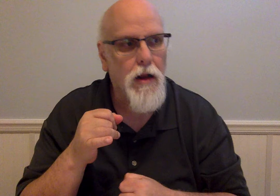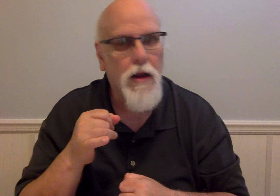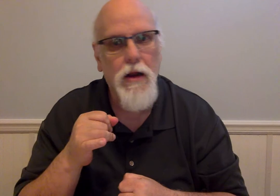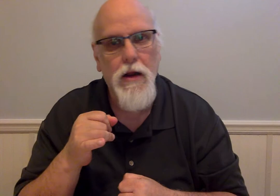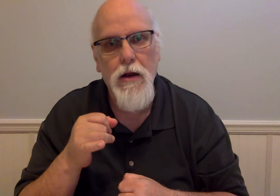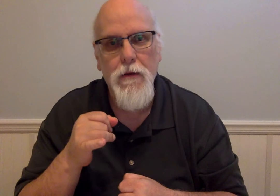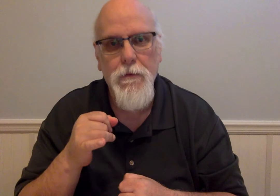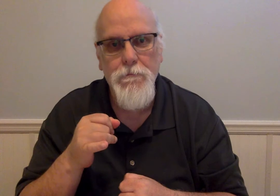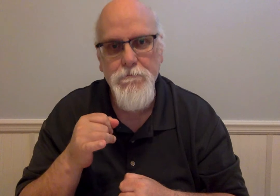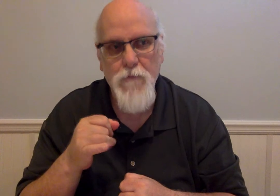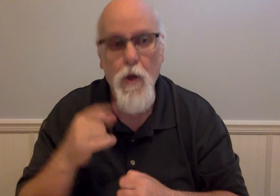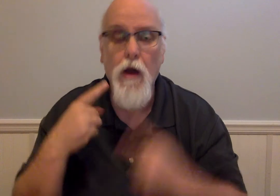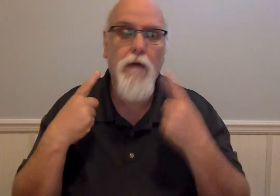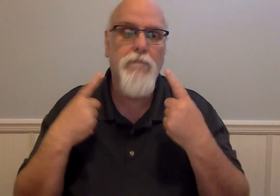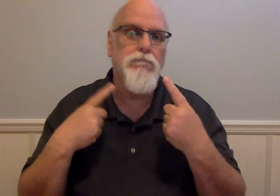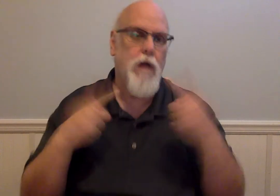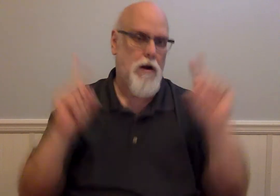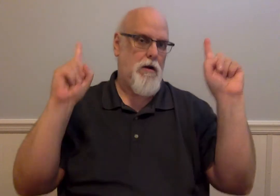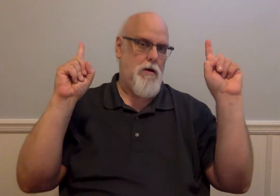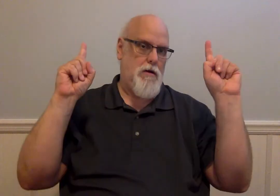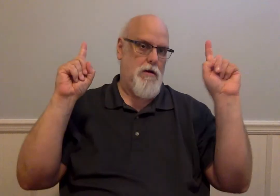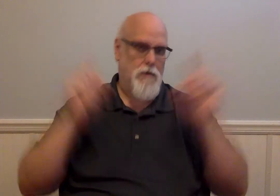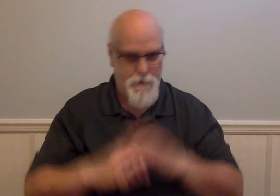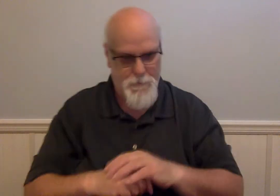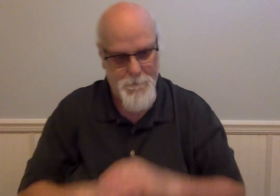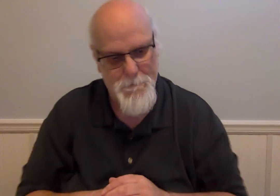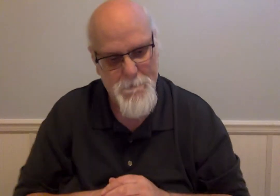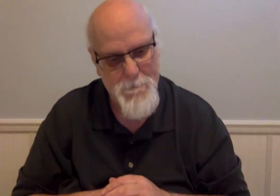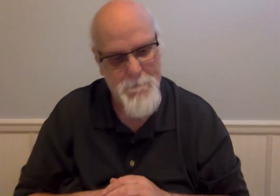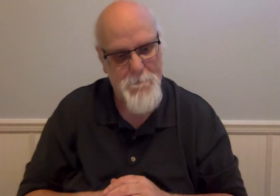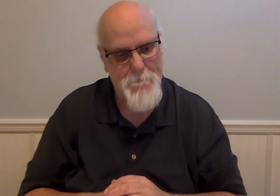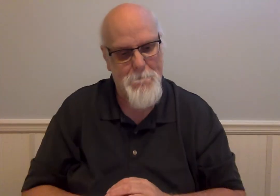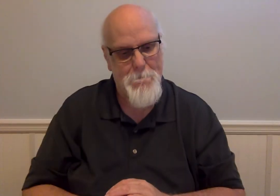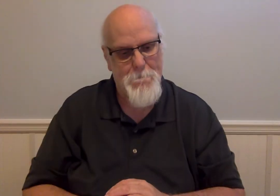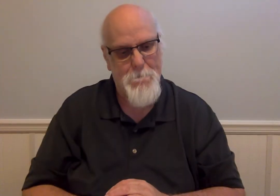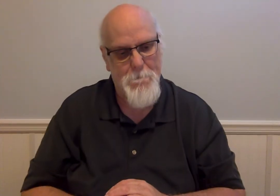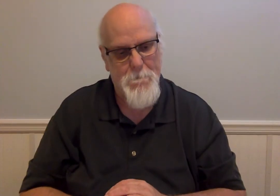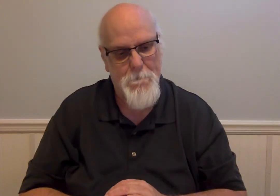So finally. But finally, this is more like a finally did it.